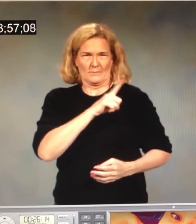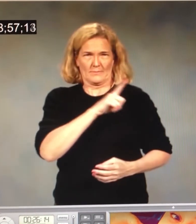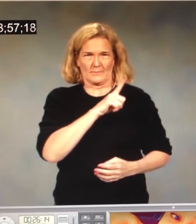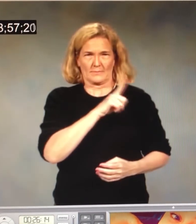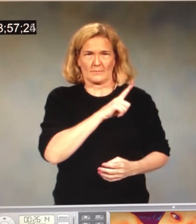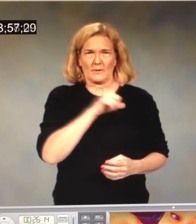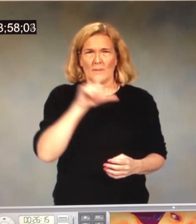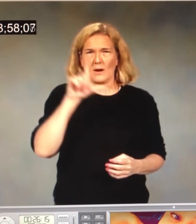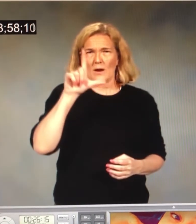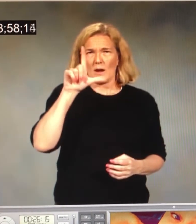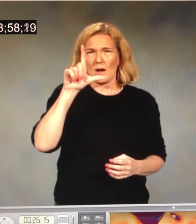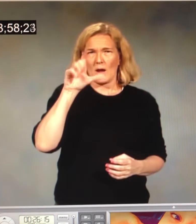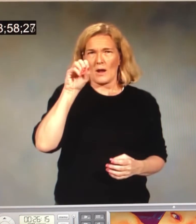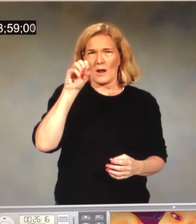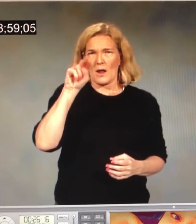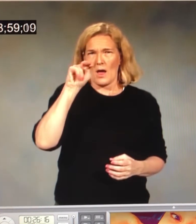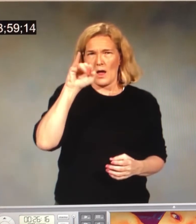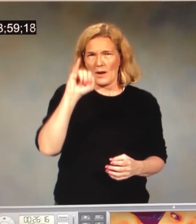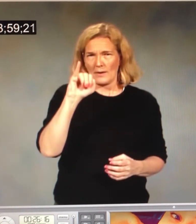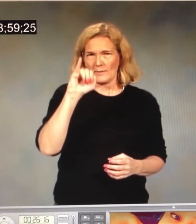one of the moms,